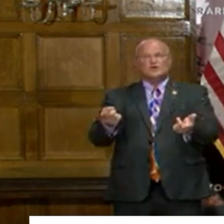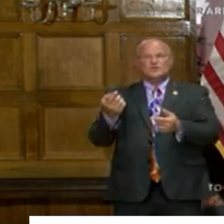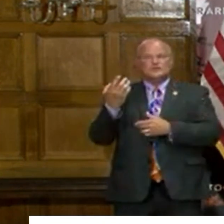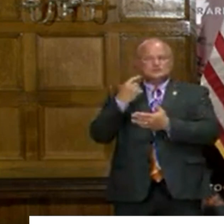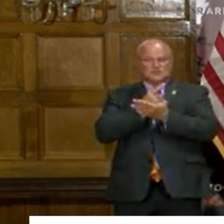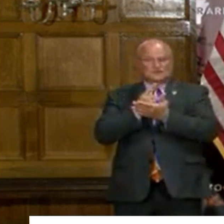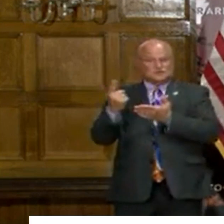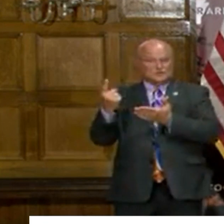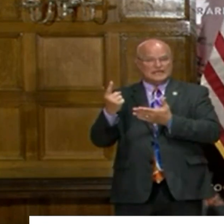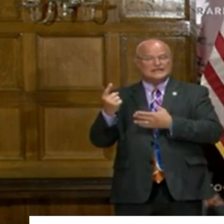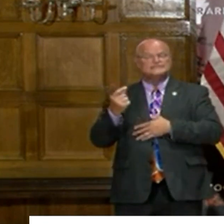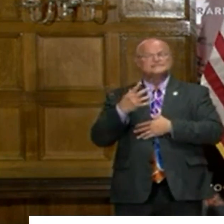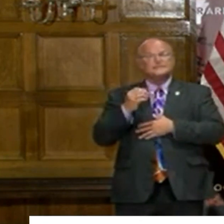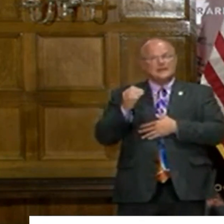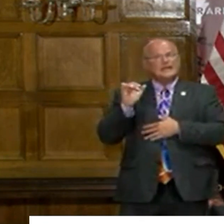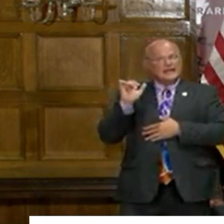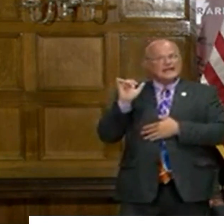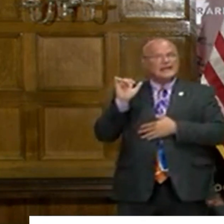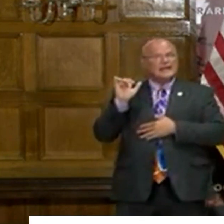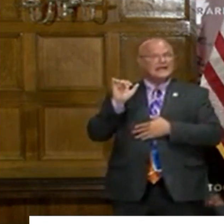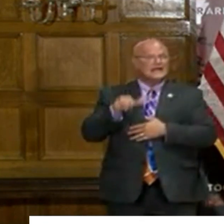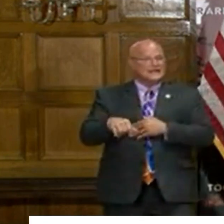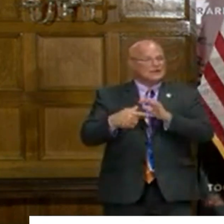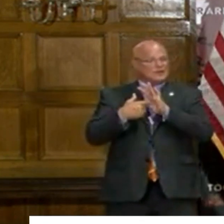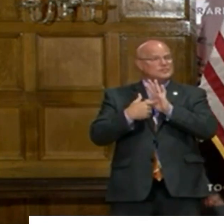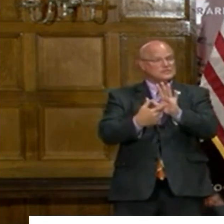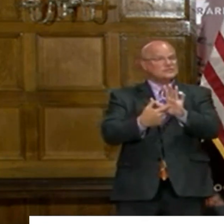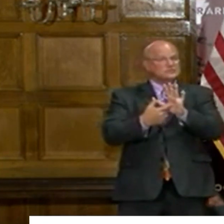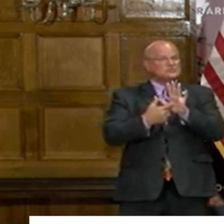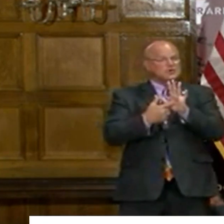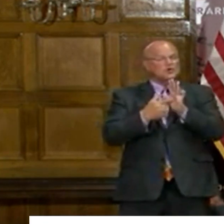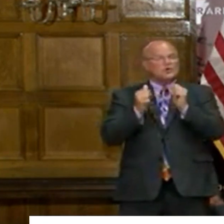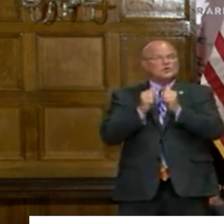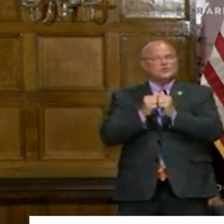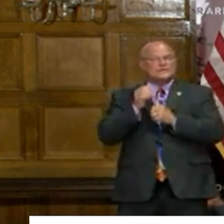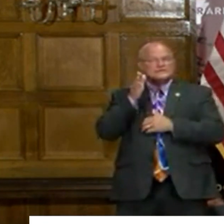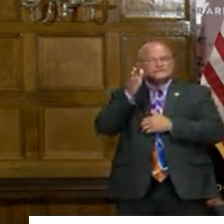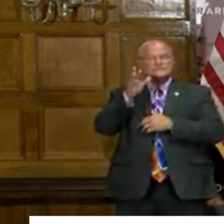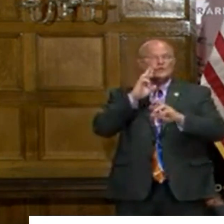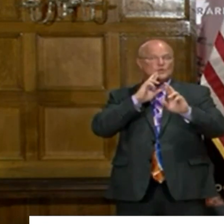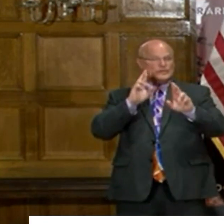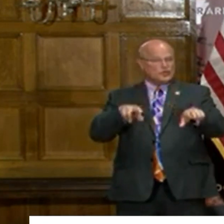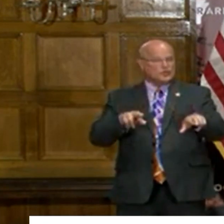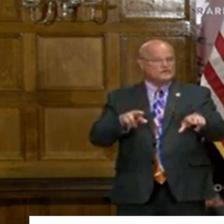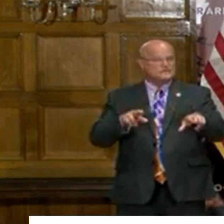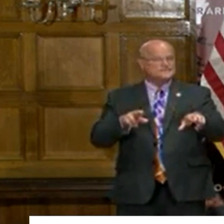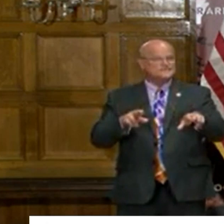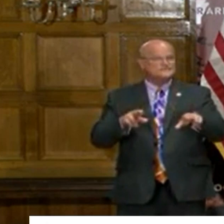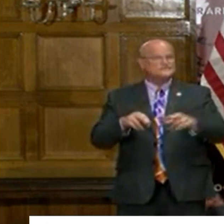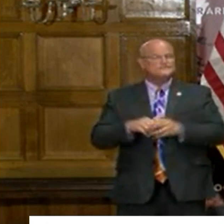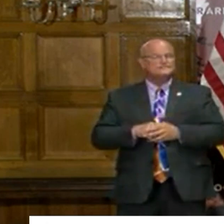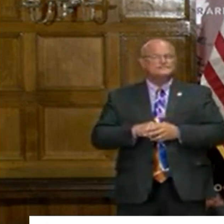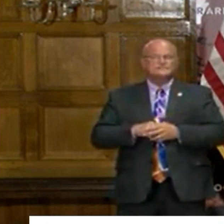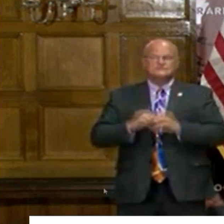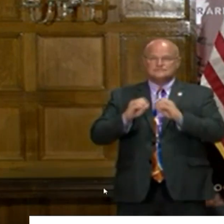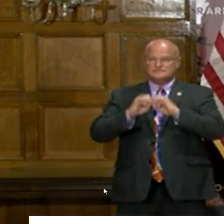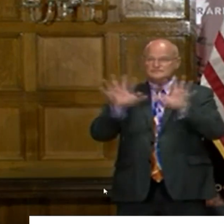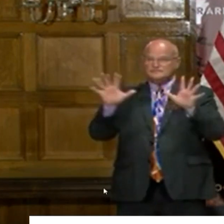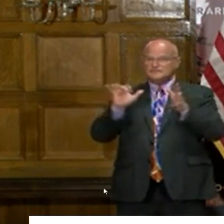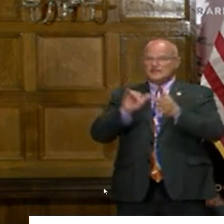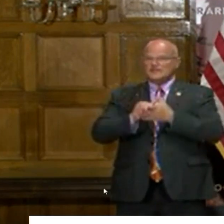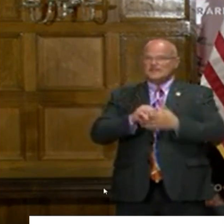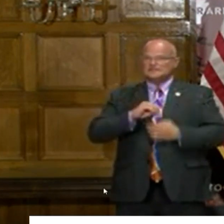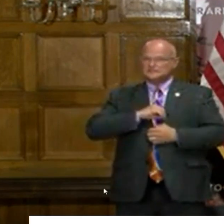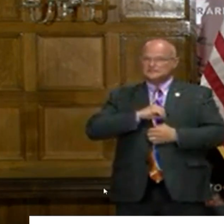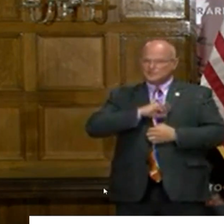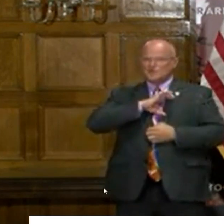previous week, and that will be reflected in the upcoming reports. Obviously, that's